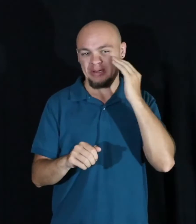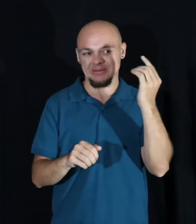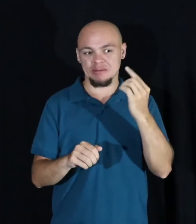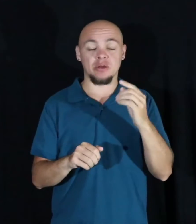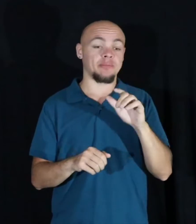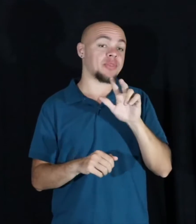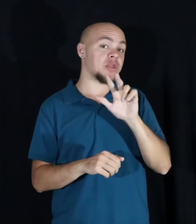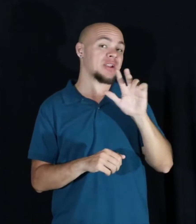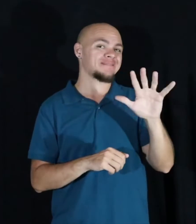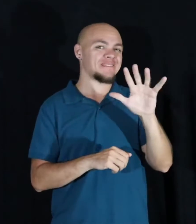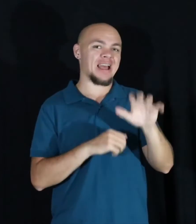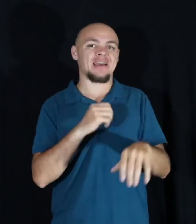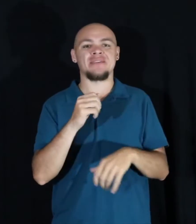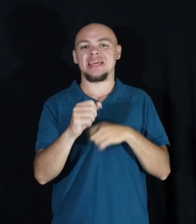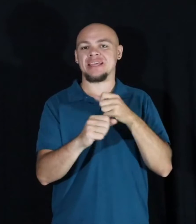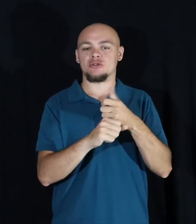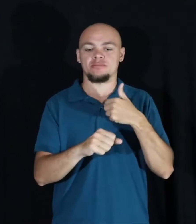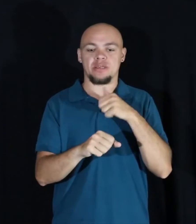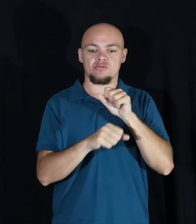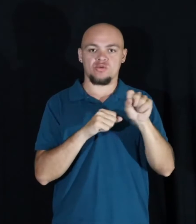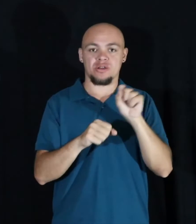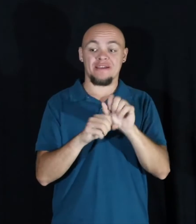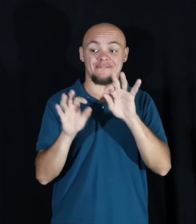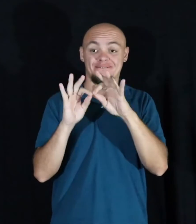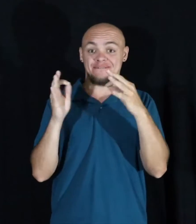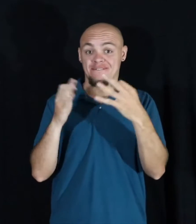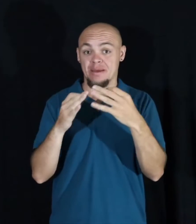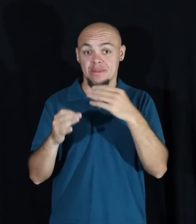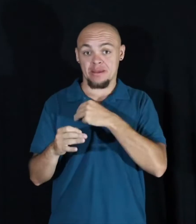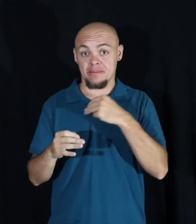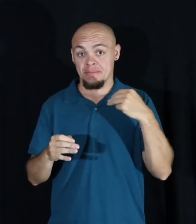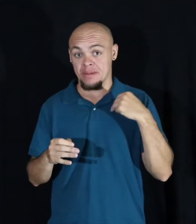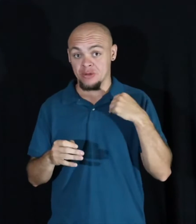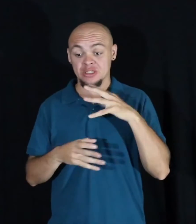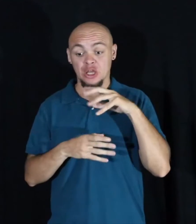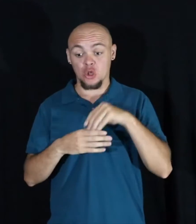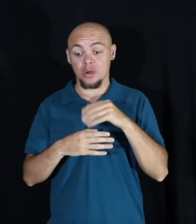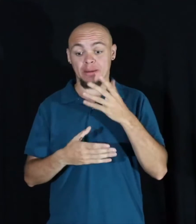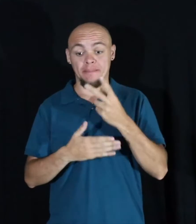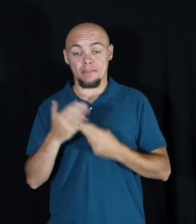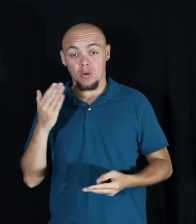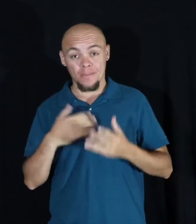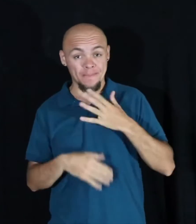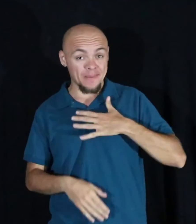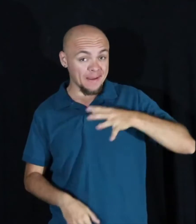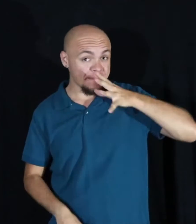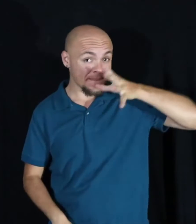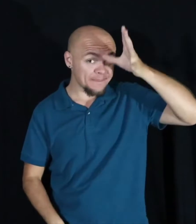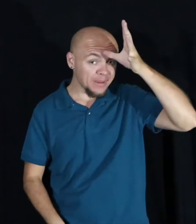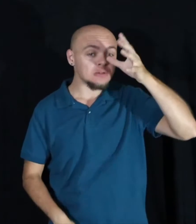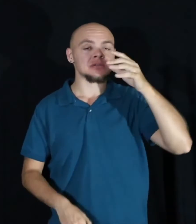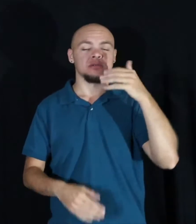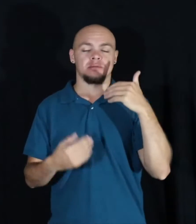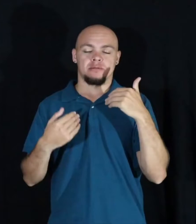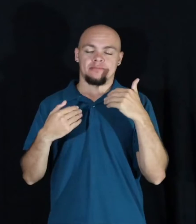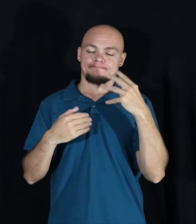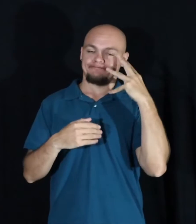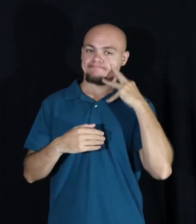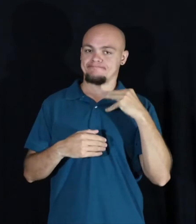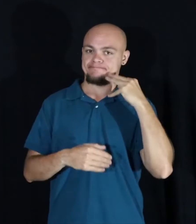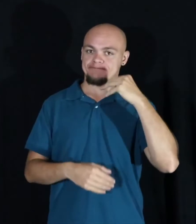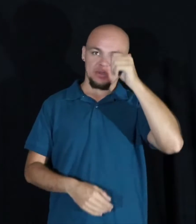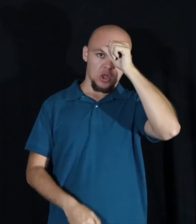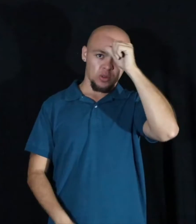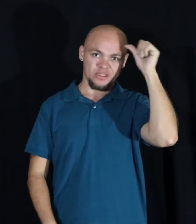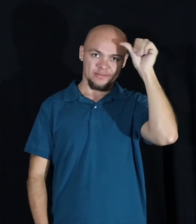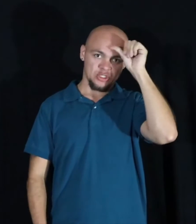have known many family members with dementia, including both of my parents. It's a lonely experience, and I've seen the loneliness that can